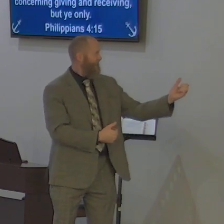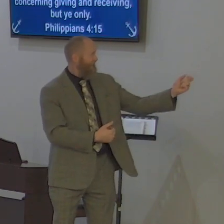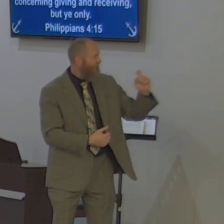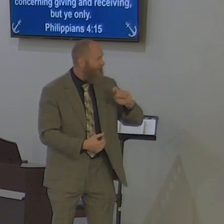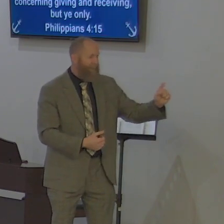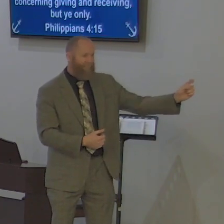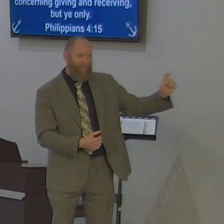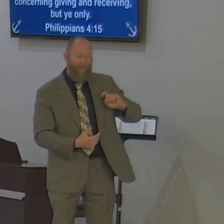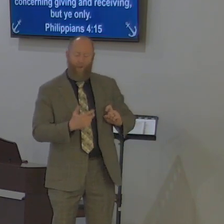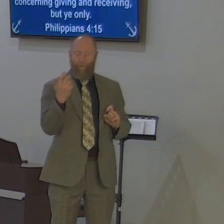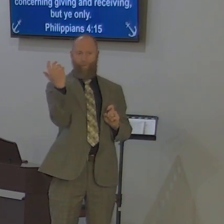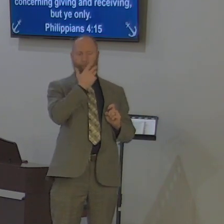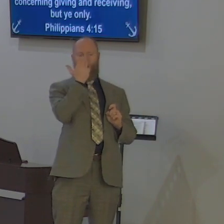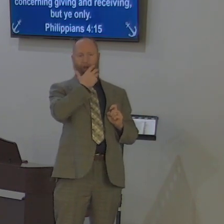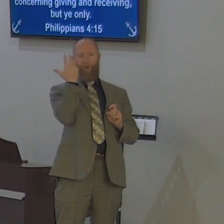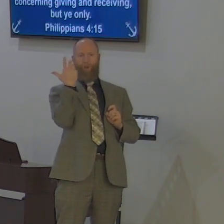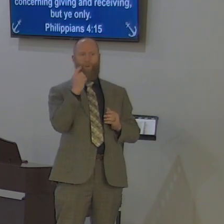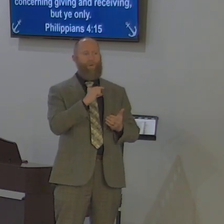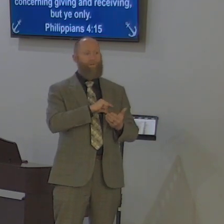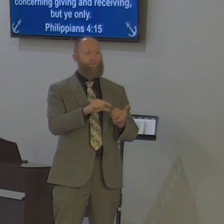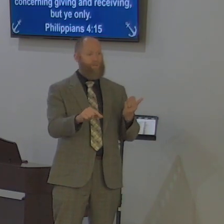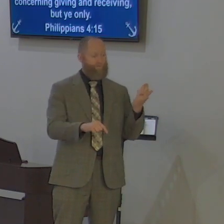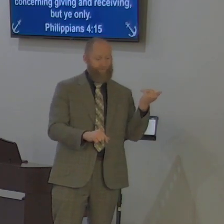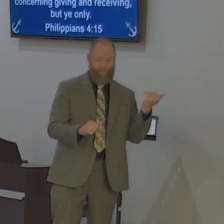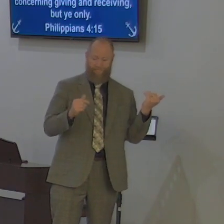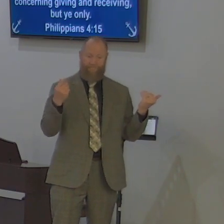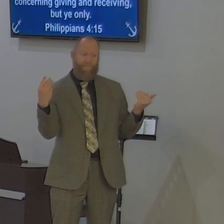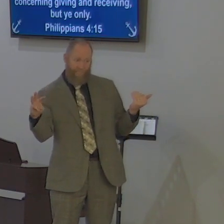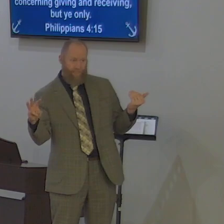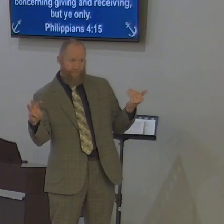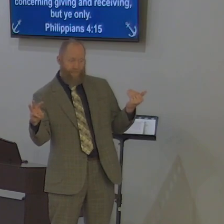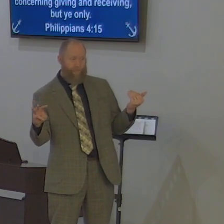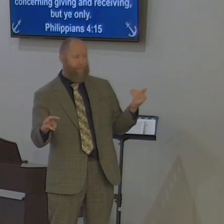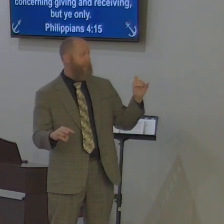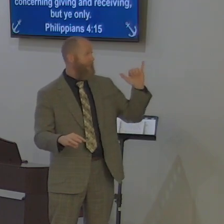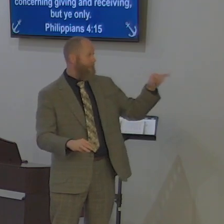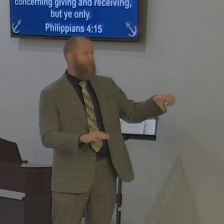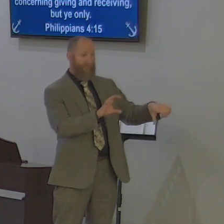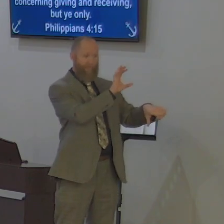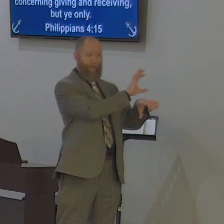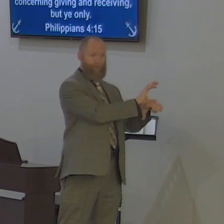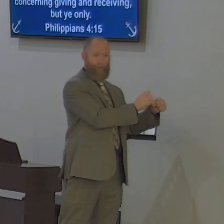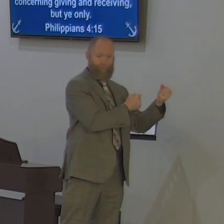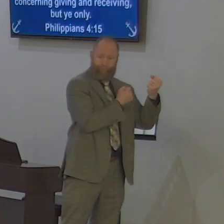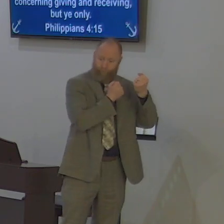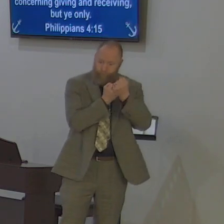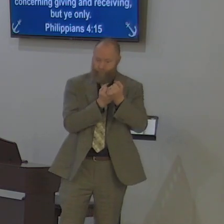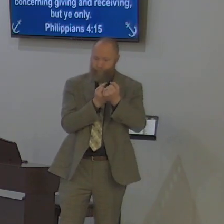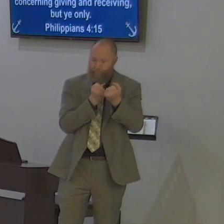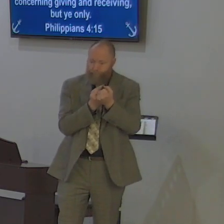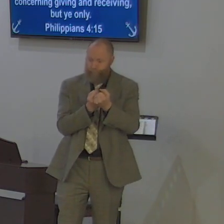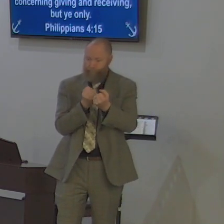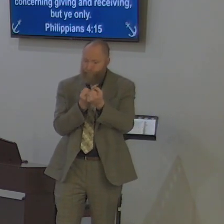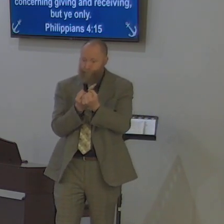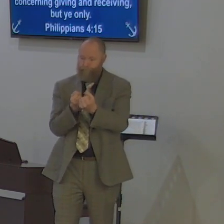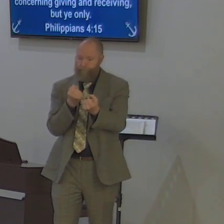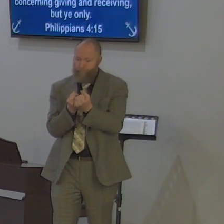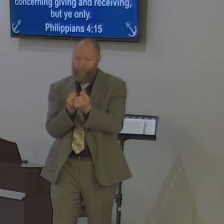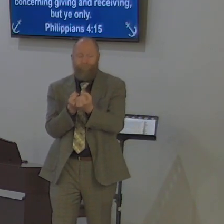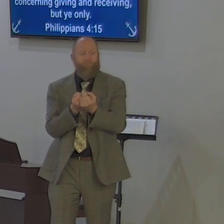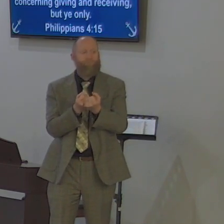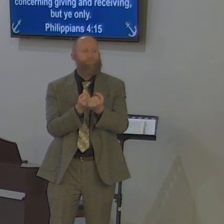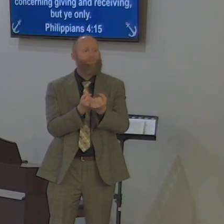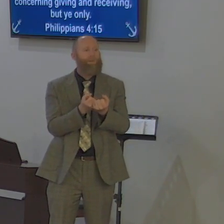so what happened is, verse 15 and 16, when he started, they were supporting him financially. He'd have been on their wall if they had one.